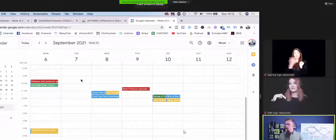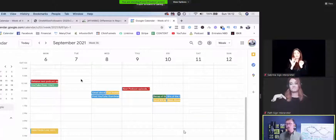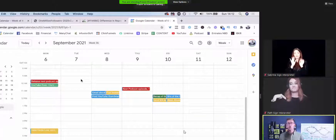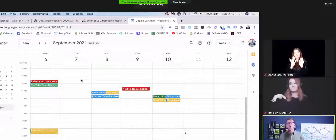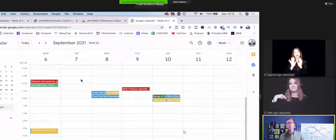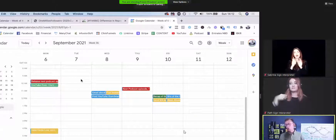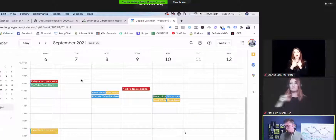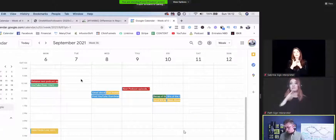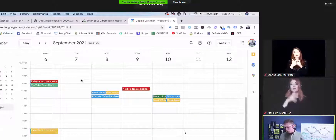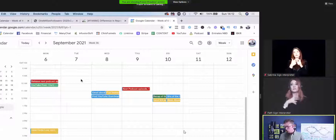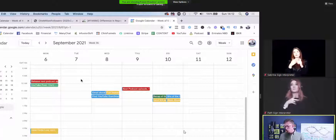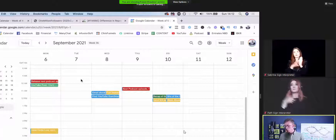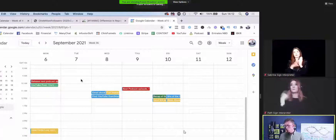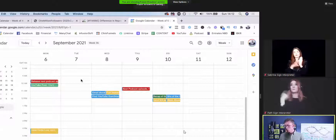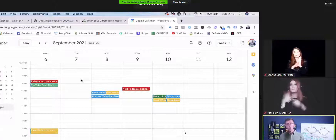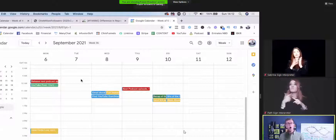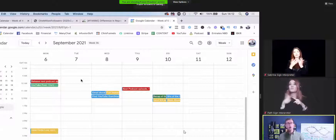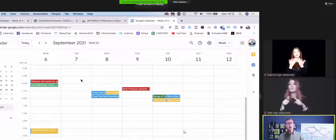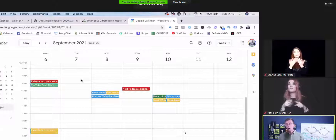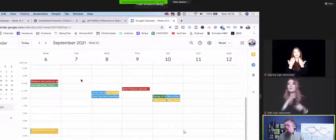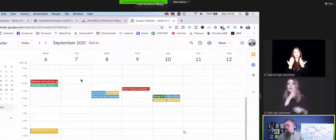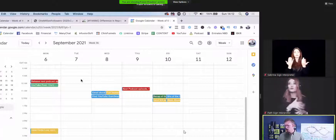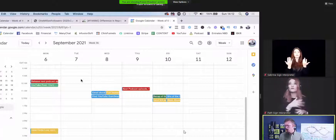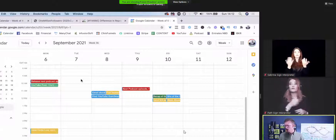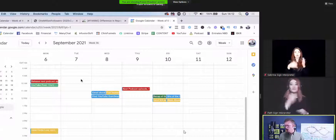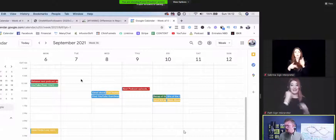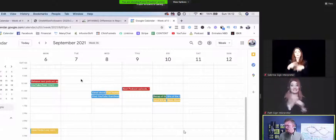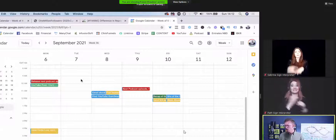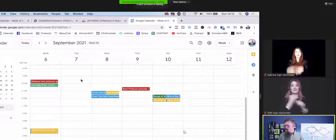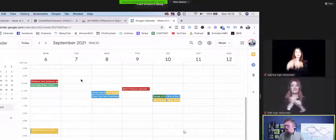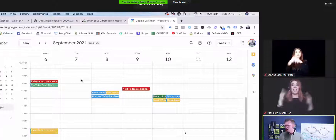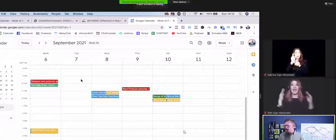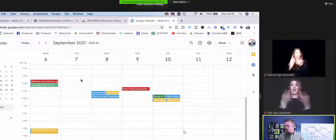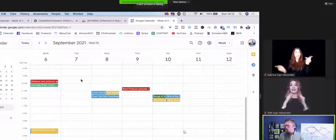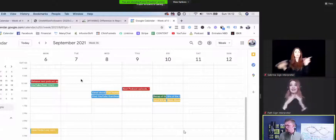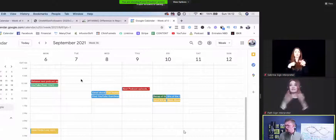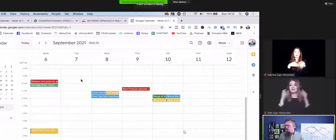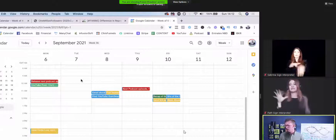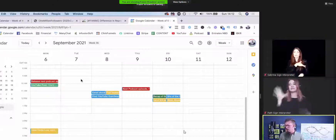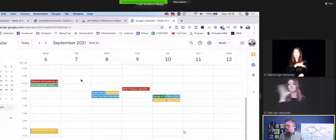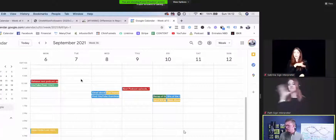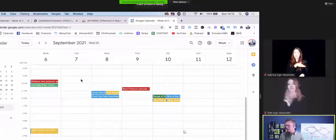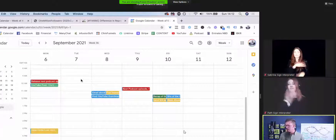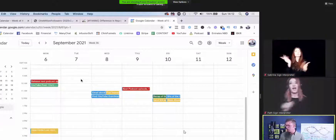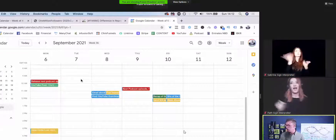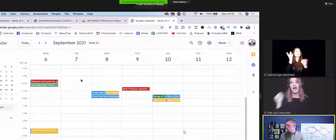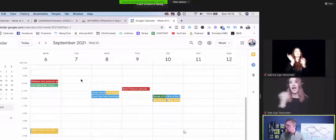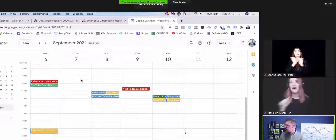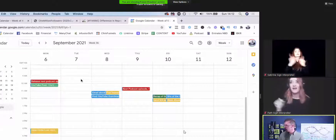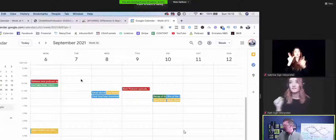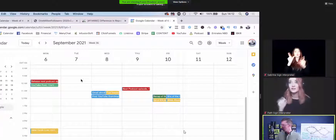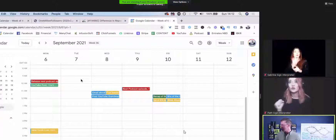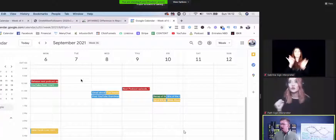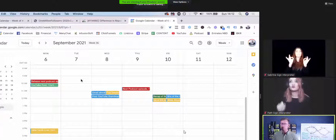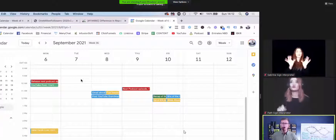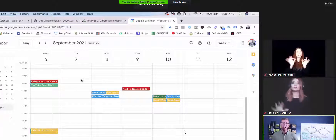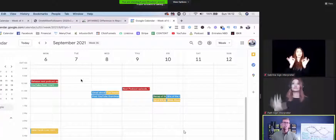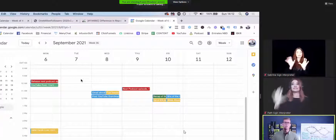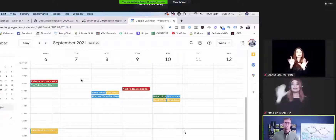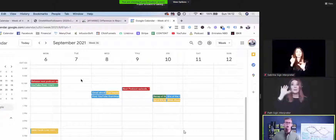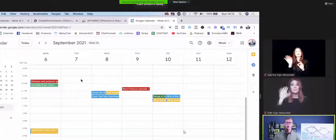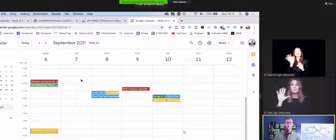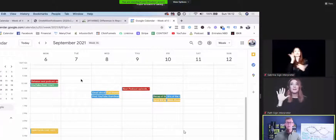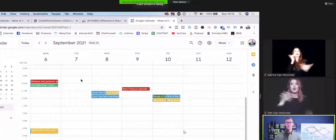press snooze on their alarm clock. You know what? I won't go to that meeting. I won't do that. I won't read that book. I'll